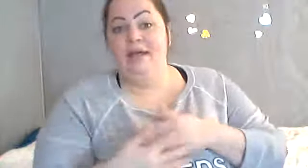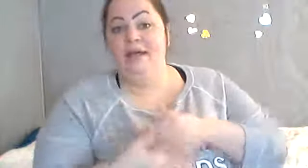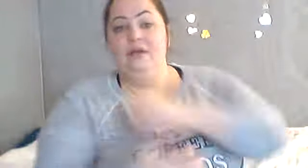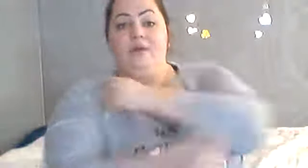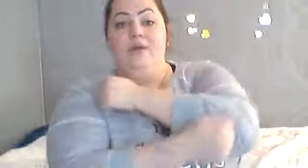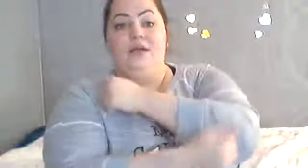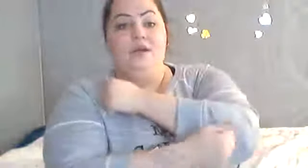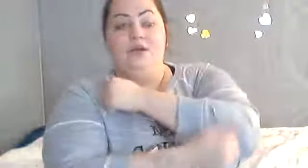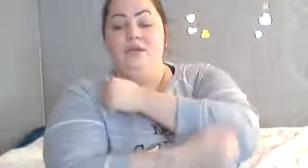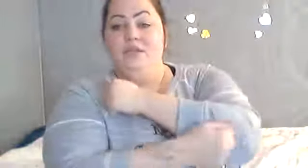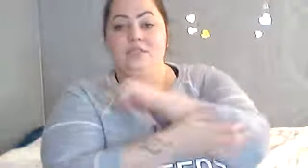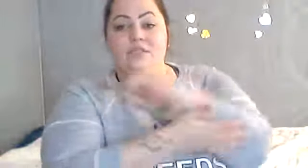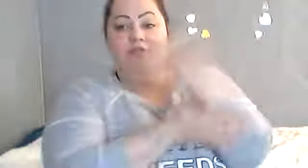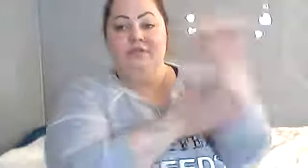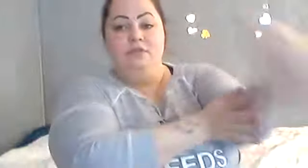bread, crackers,